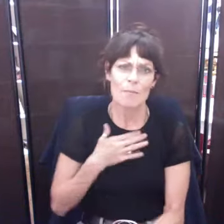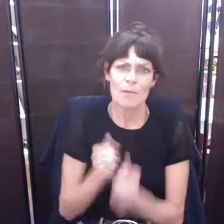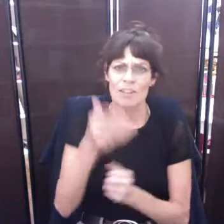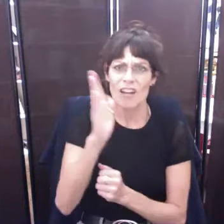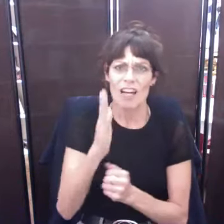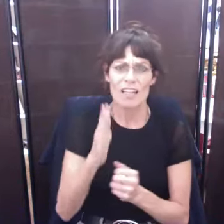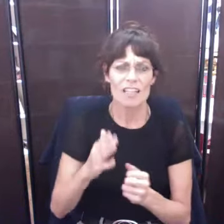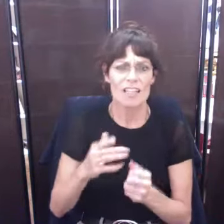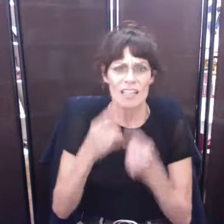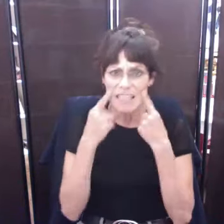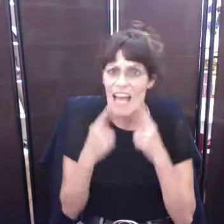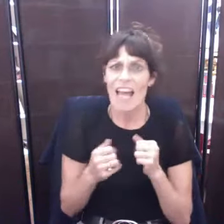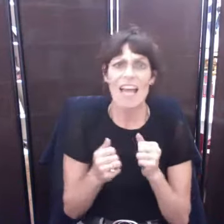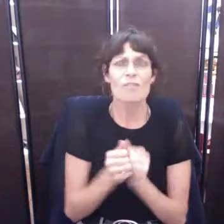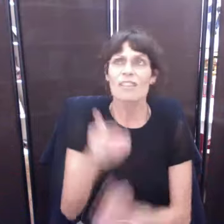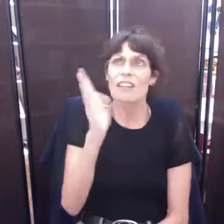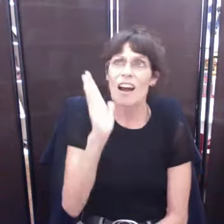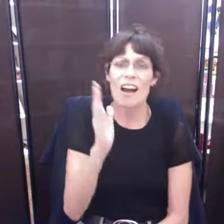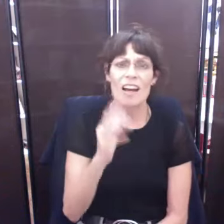real discouraged at times. And I